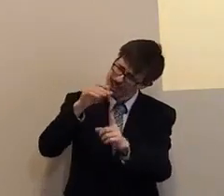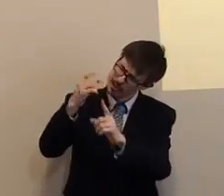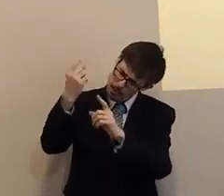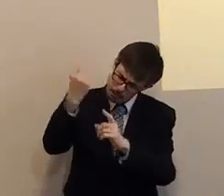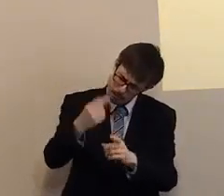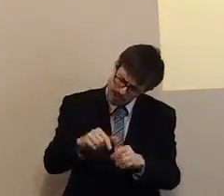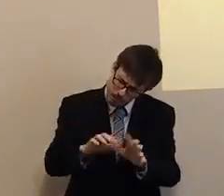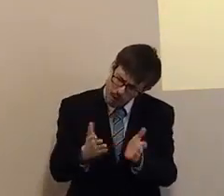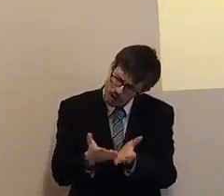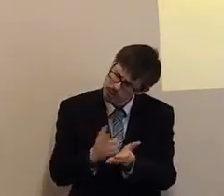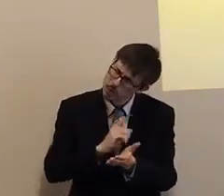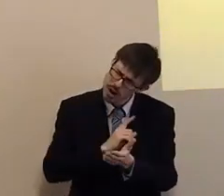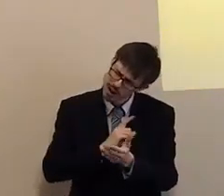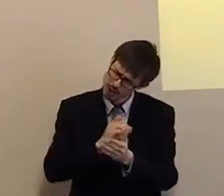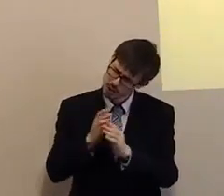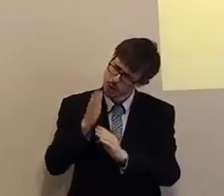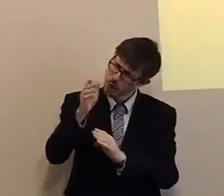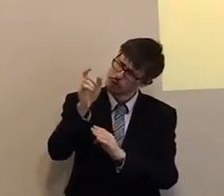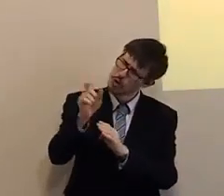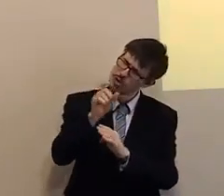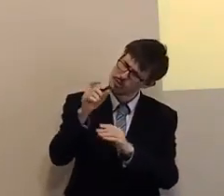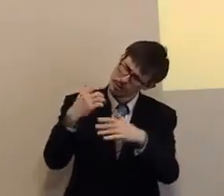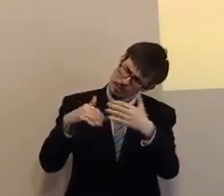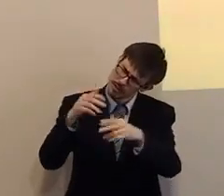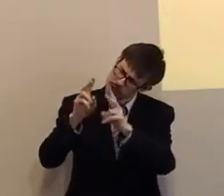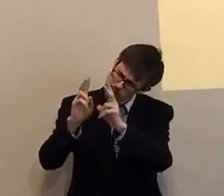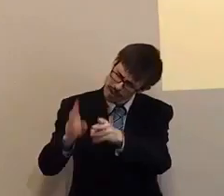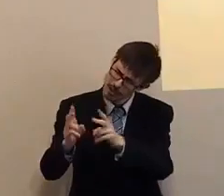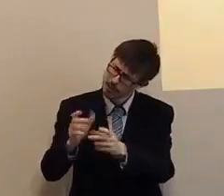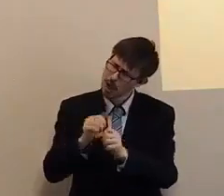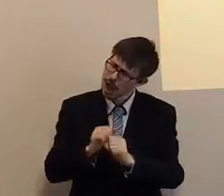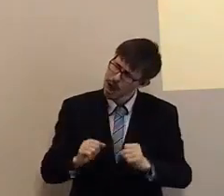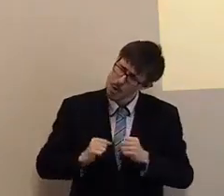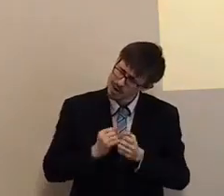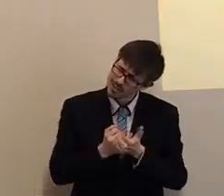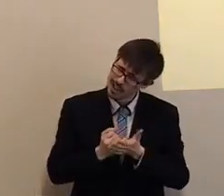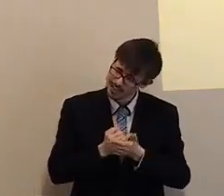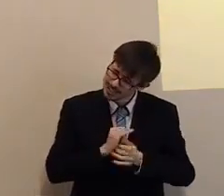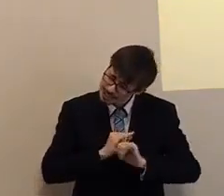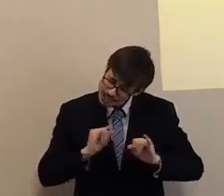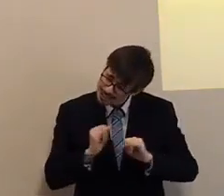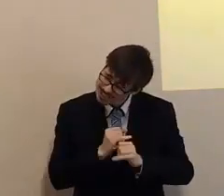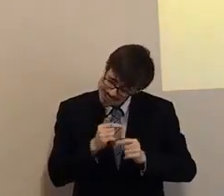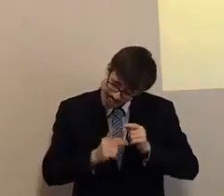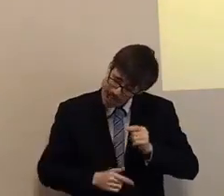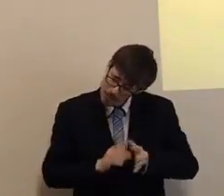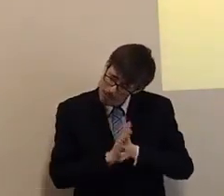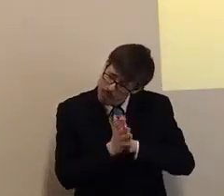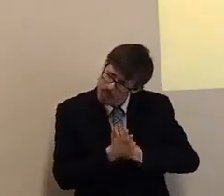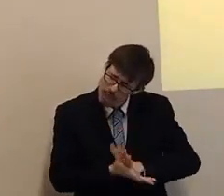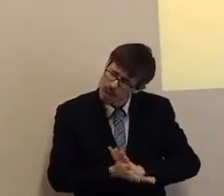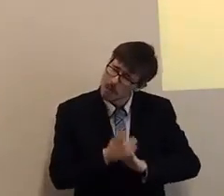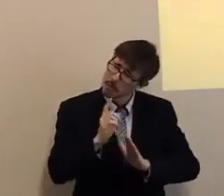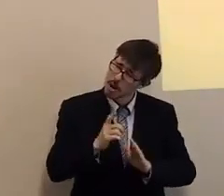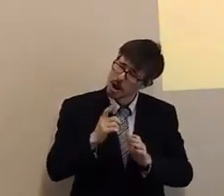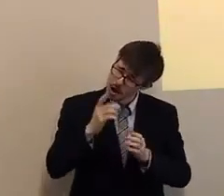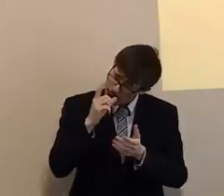Son, the Lord Jesus Christ, whom thou hast sent from heaven to the earth, to the cross, to suffer and die there for our sins.